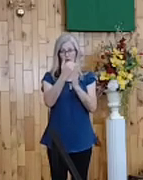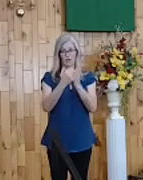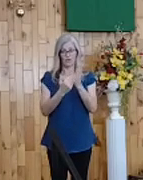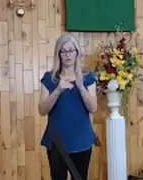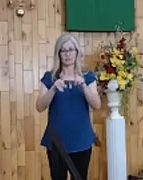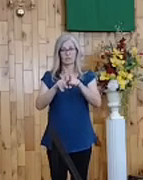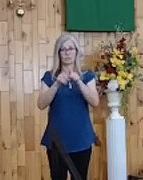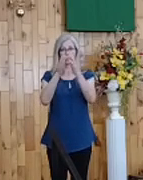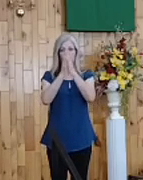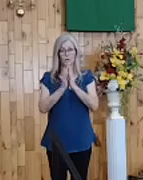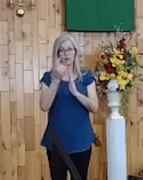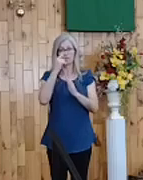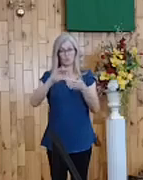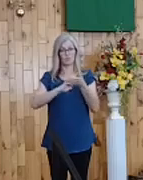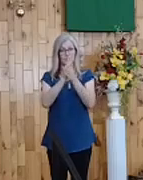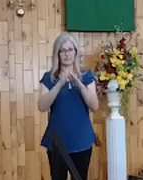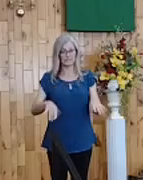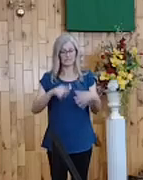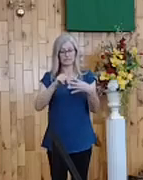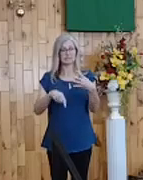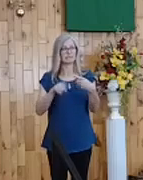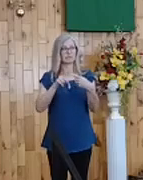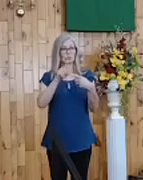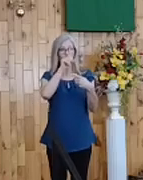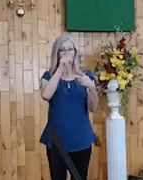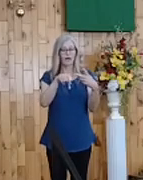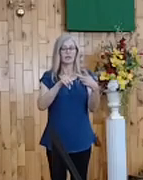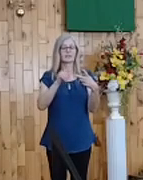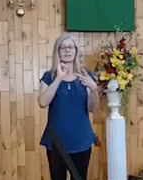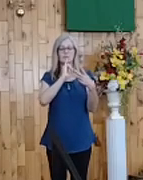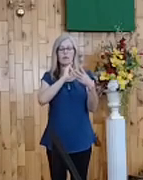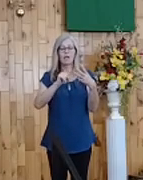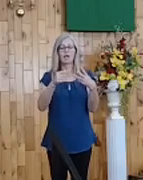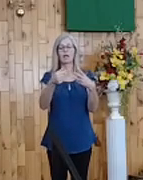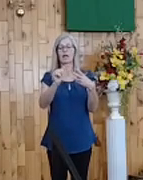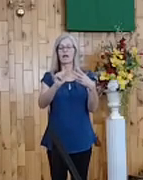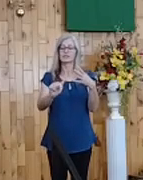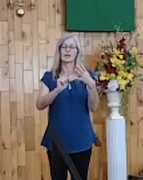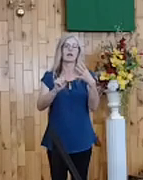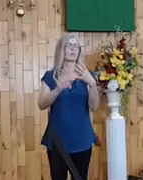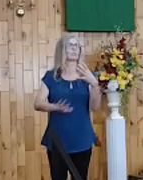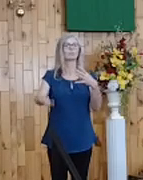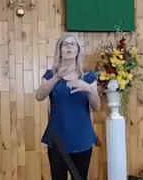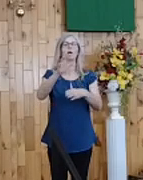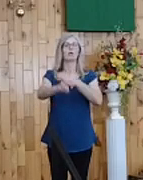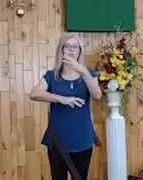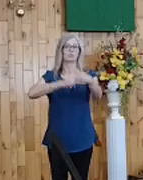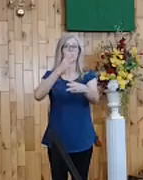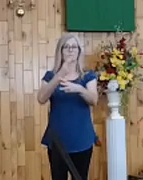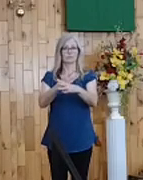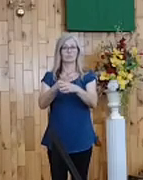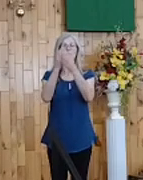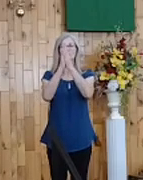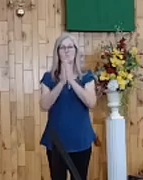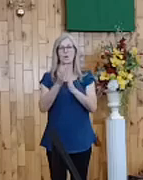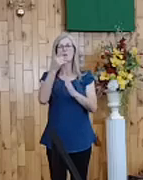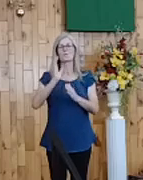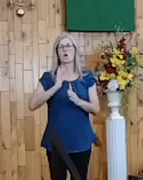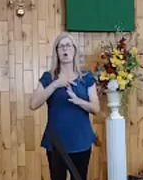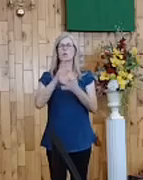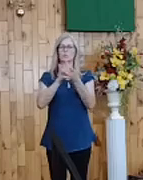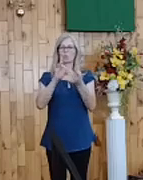We also pray for peace in Ukraine, Israel, Gaza, and the world. We pray for our souls